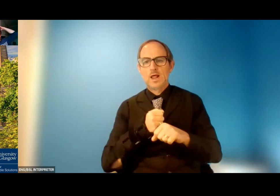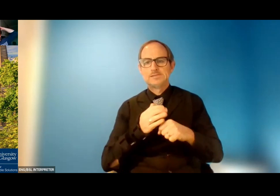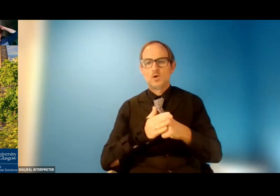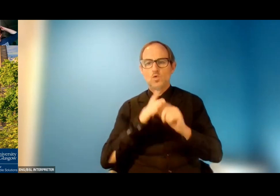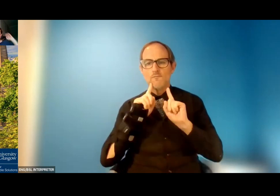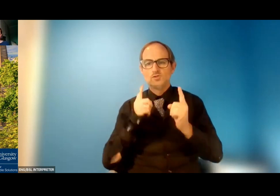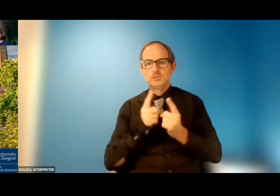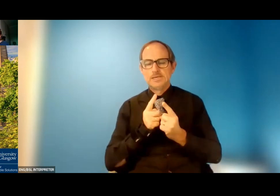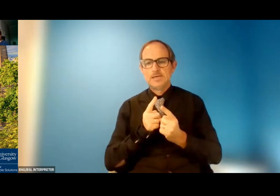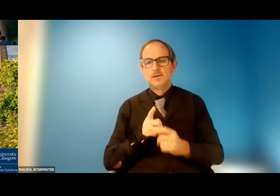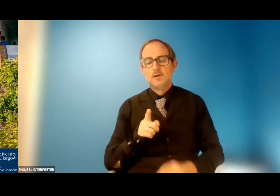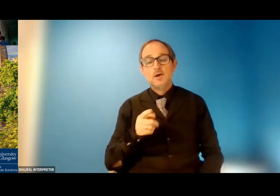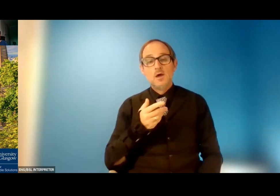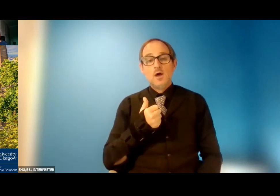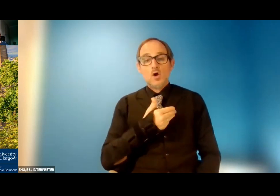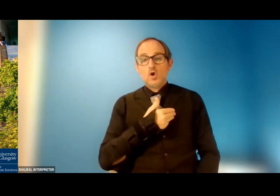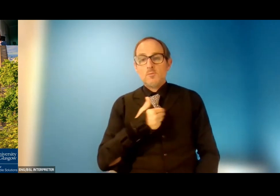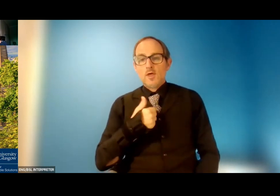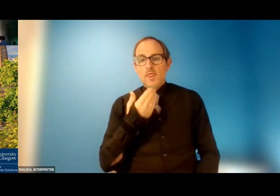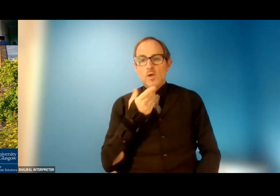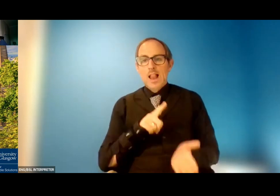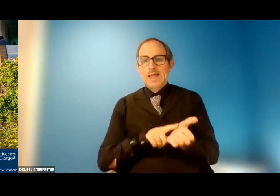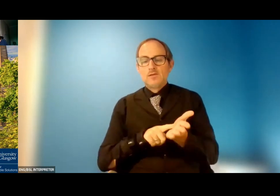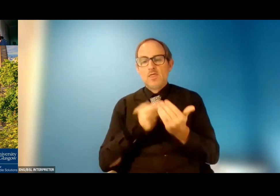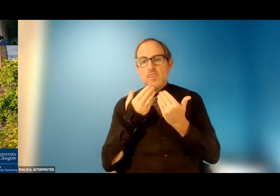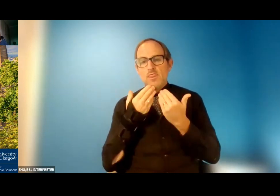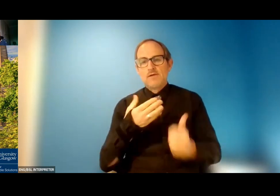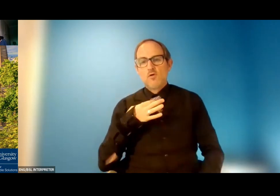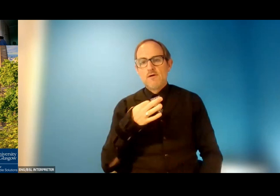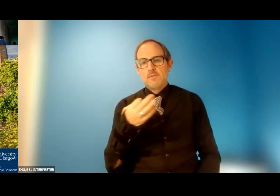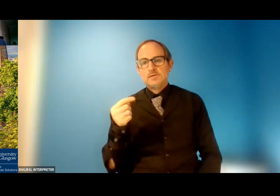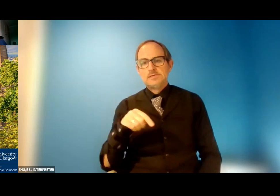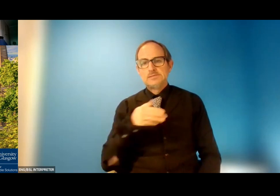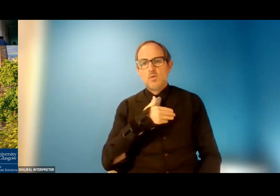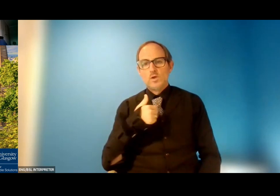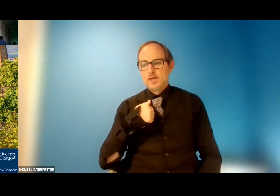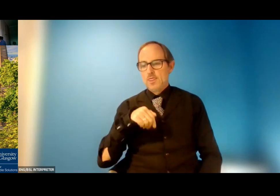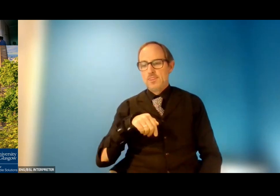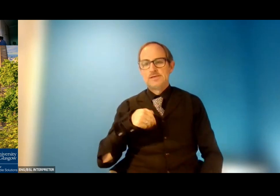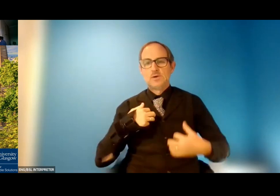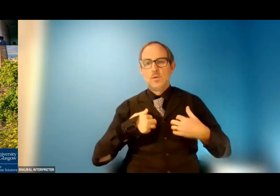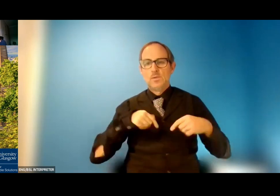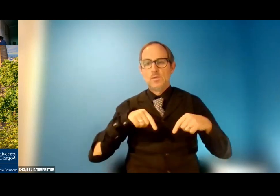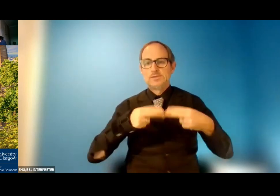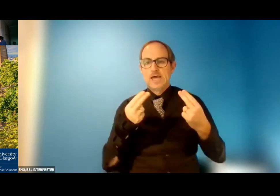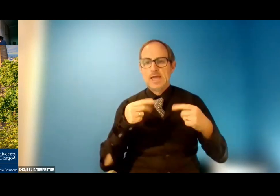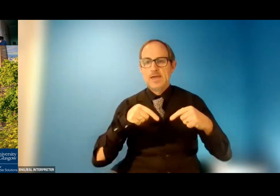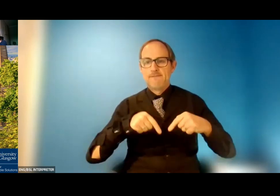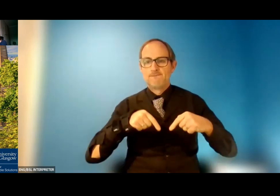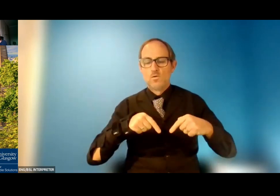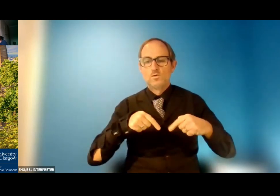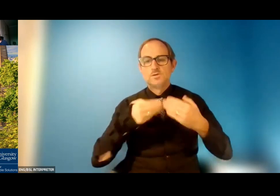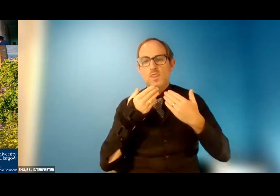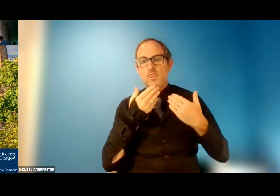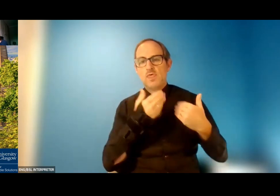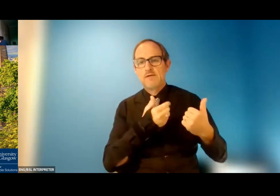much, Leonora. Good morning, everybody. Thanks very much for having me this morning on this really exciting day. And Kat, thanks for your